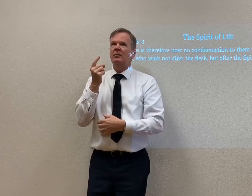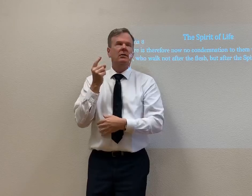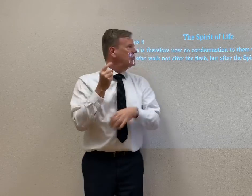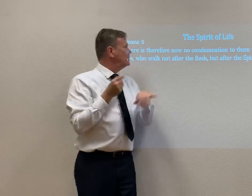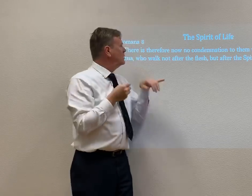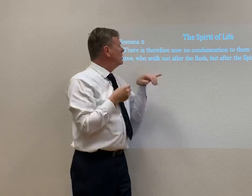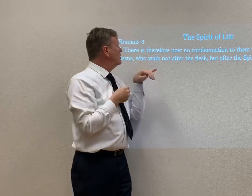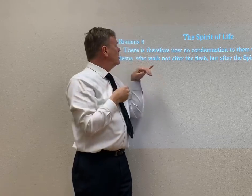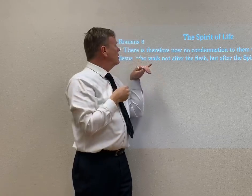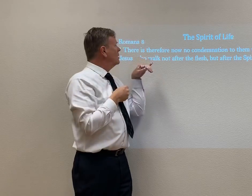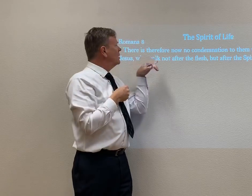I understand.